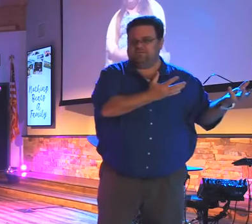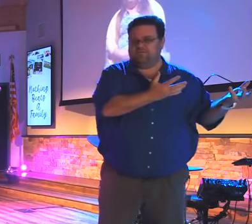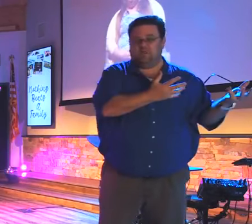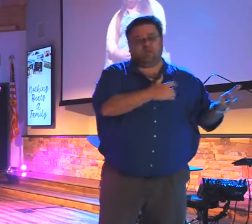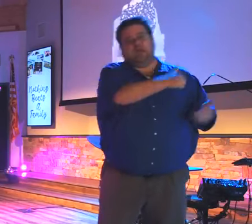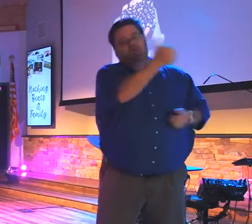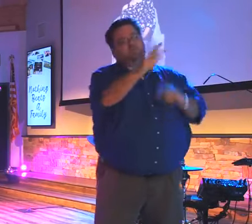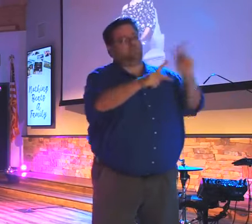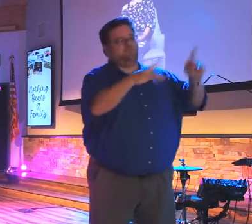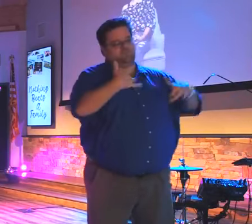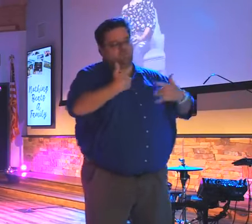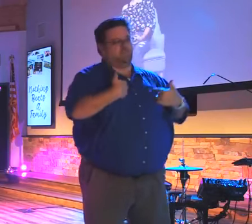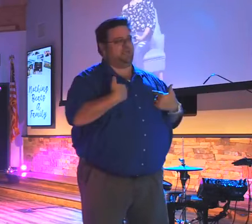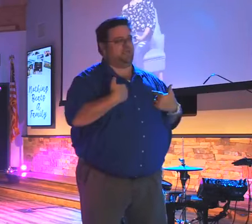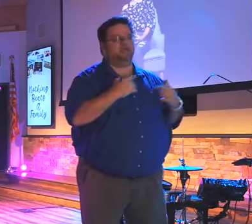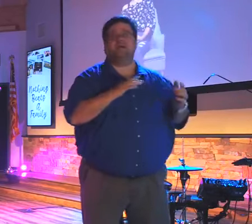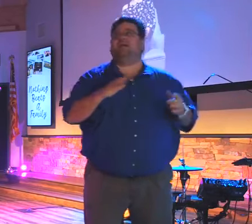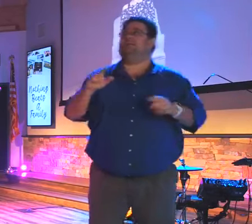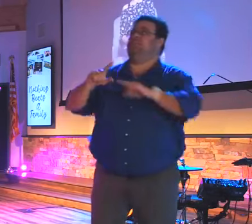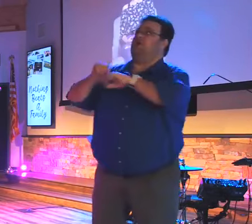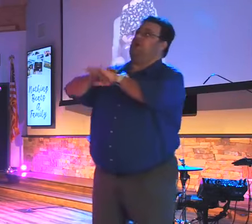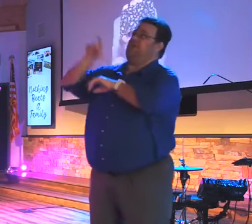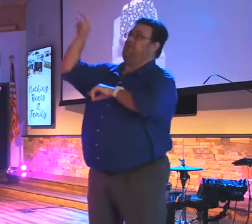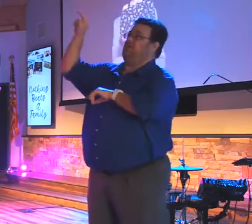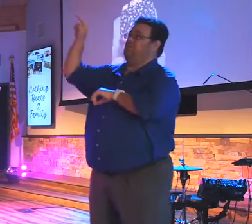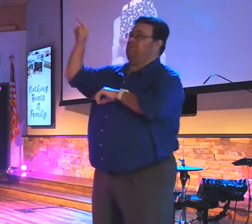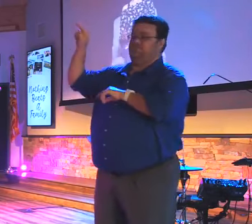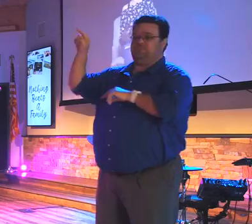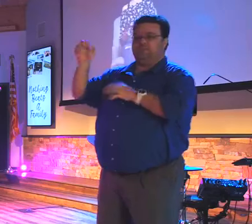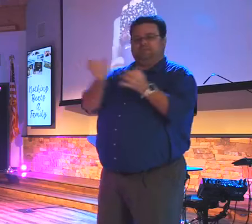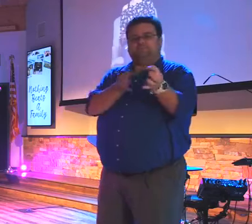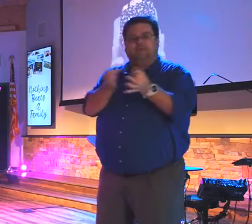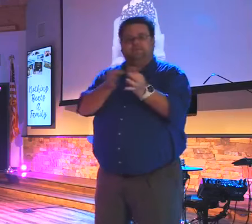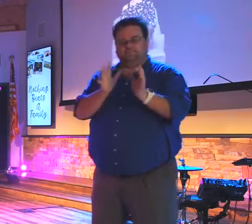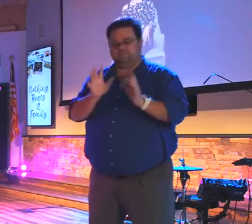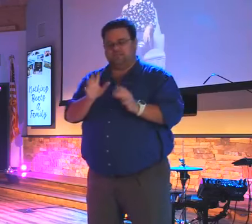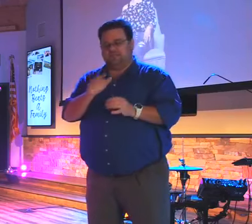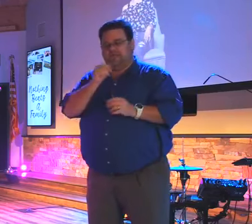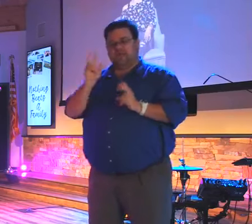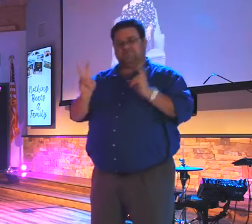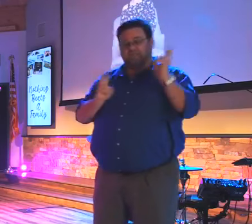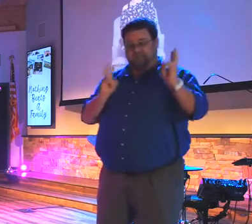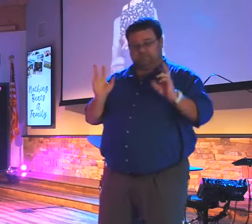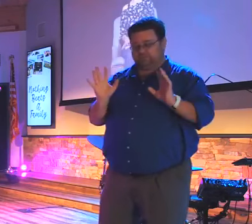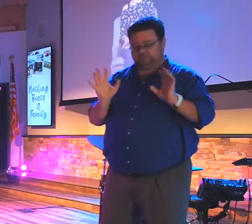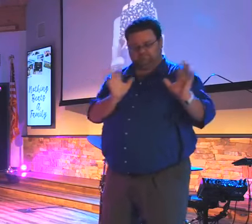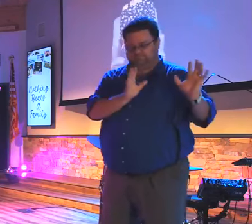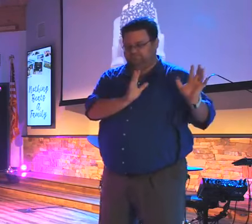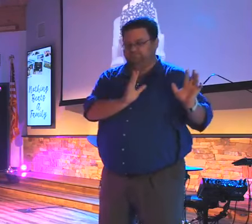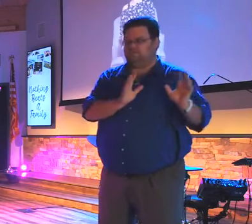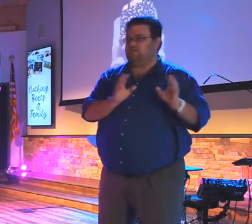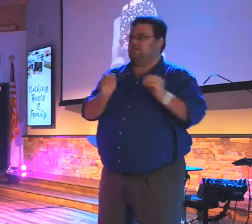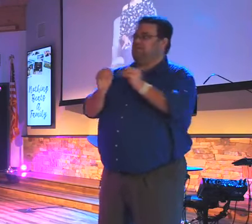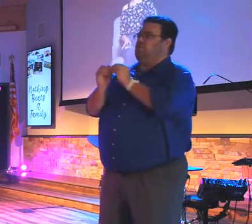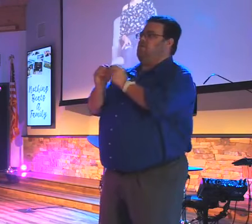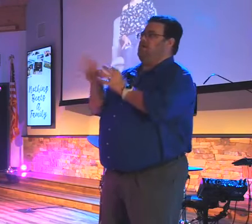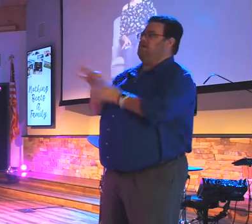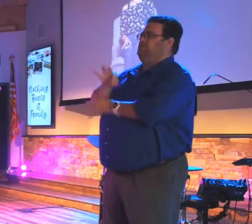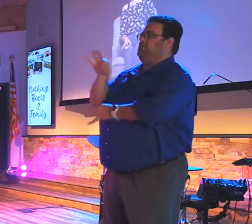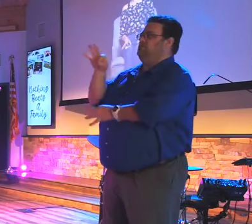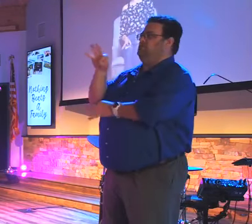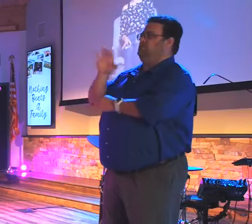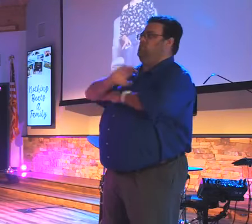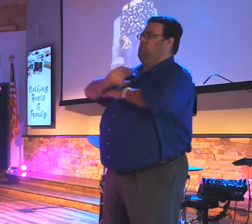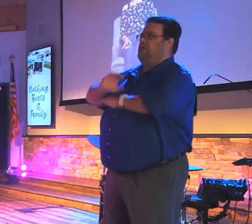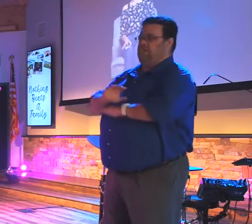instead of Him. Somebody explained it as it wasn't a vacation, but it was more of like a spiritual rest. We